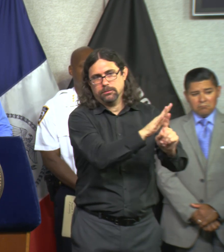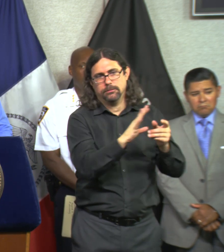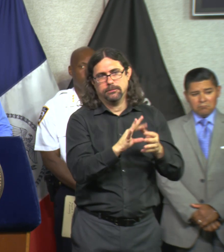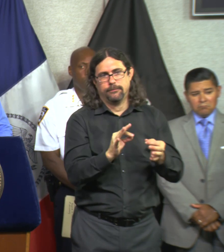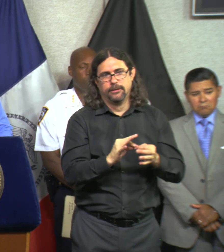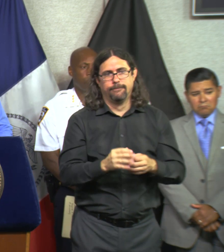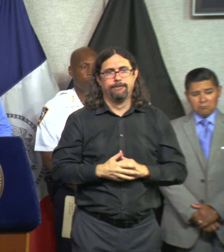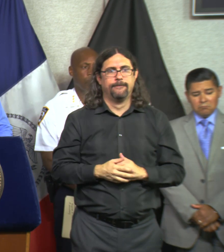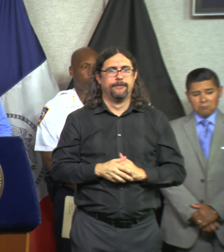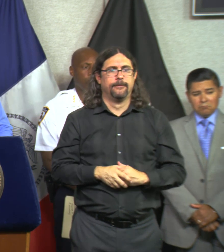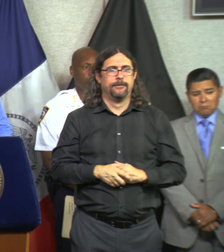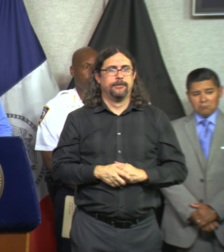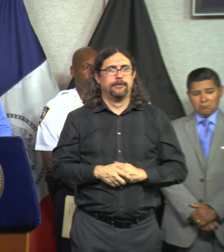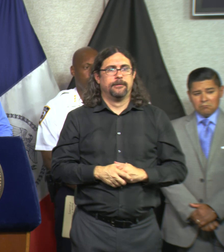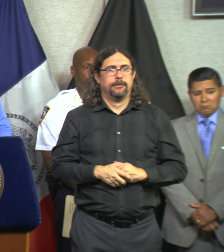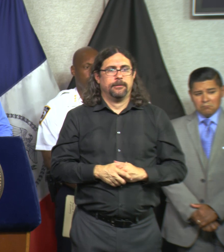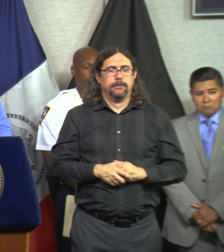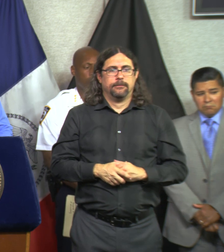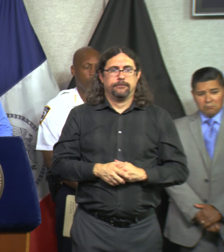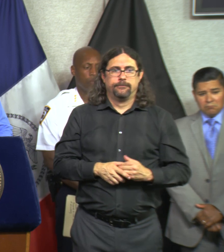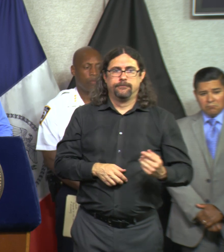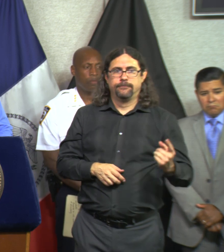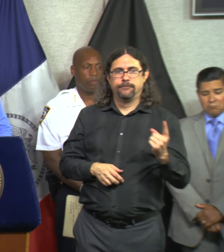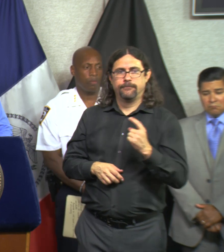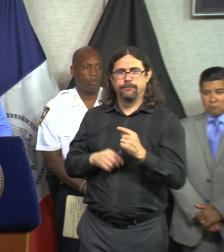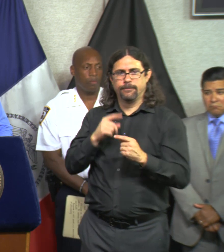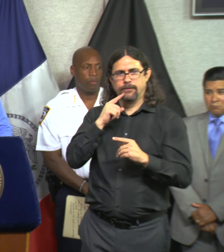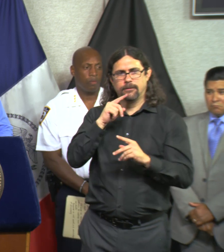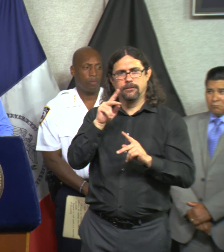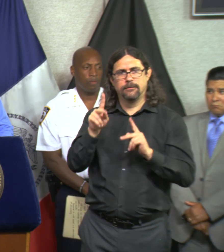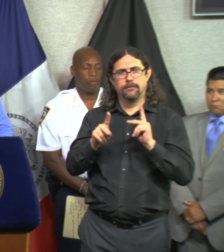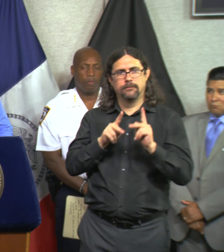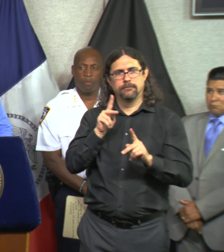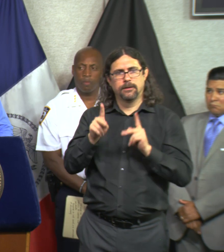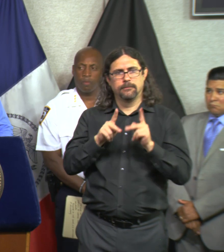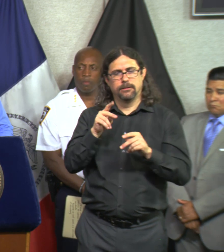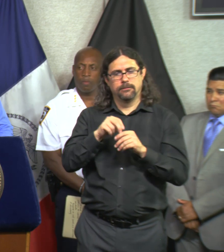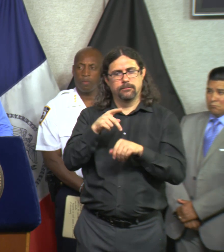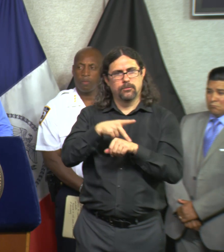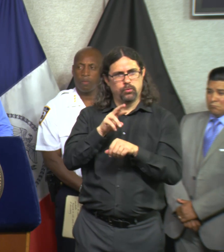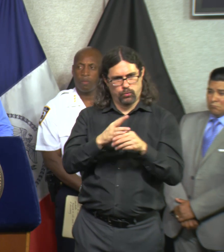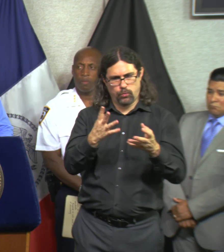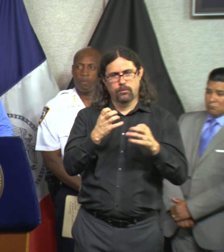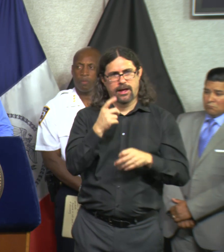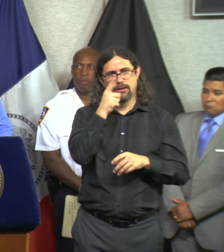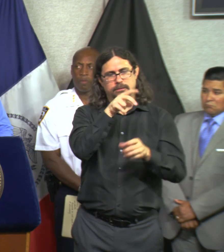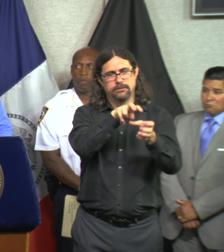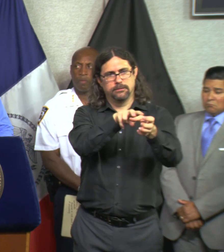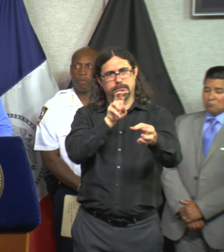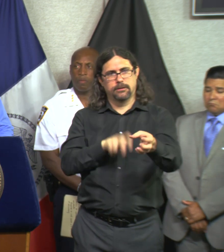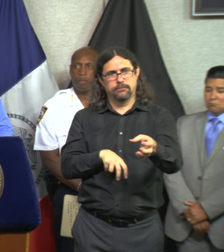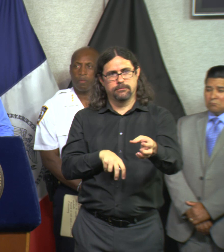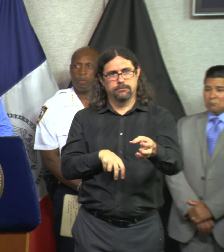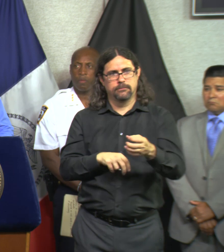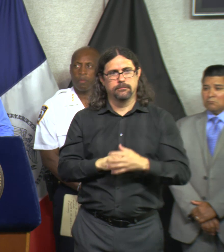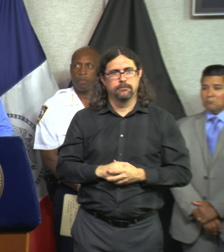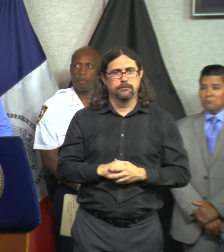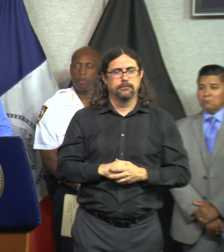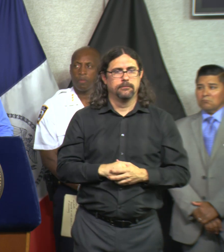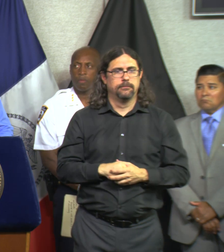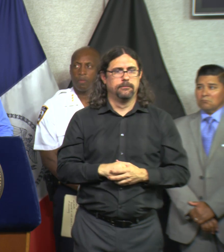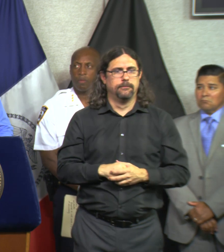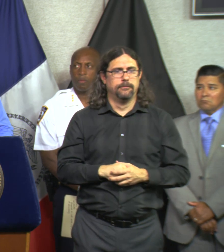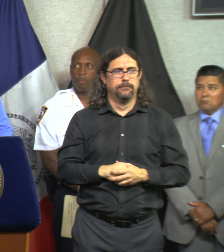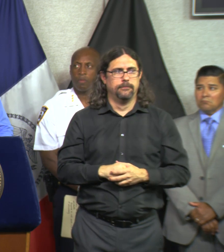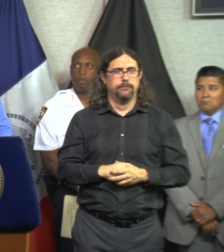want him to step down. Are you willing to take a position of that? Again, I think given the realities of Puerto Rico, I want to